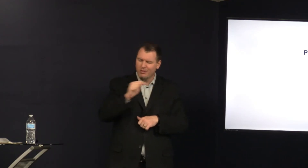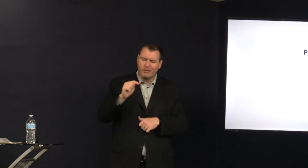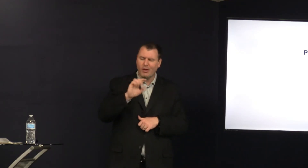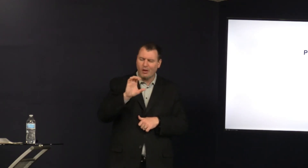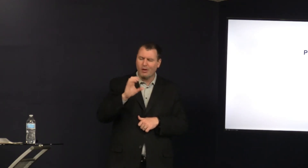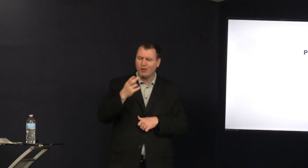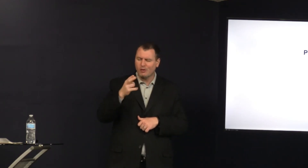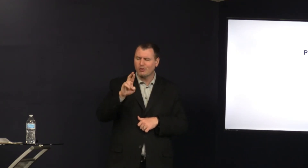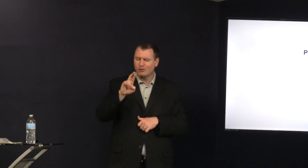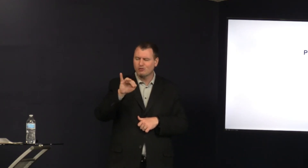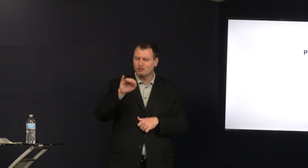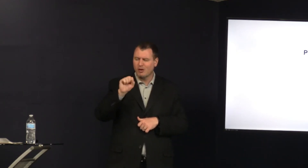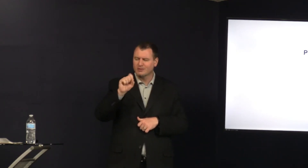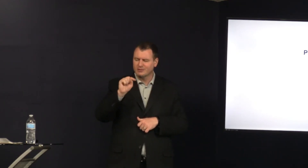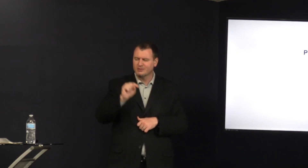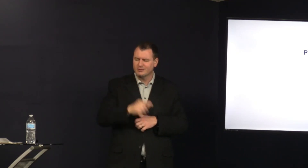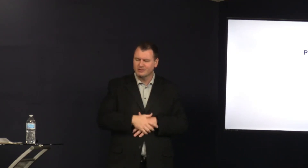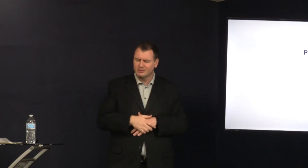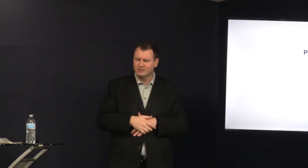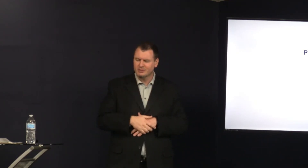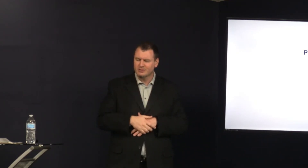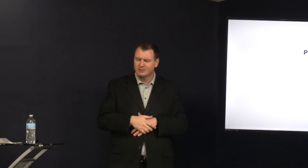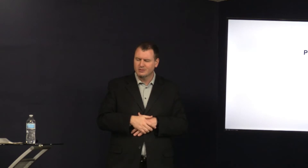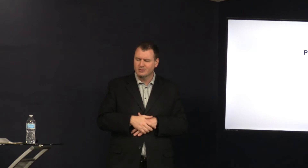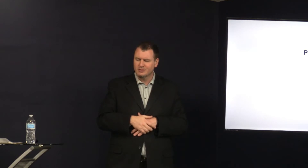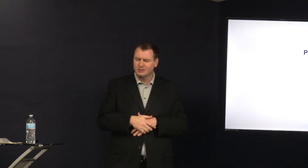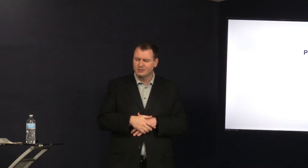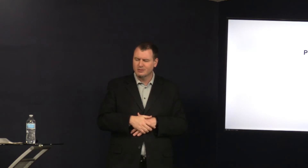the anointed one, the Christ.